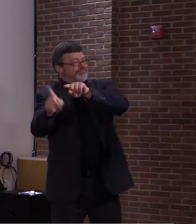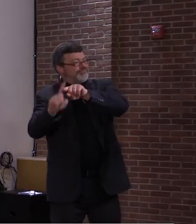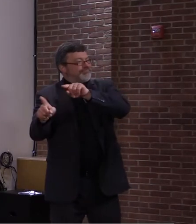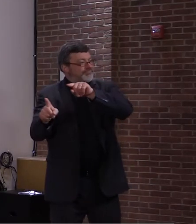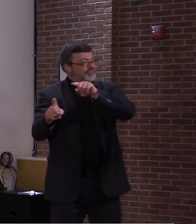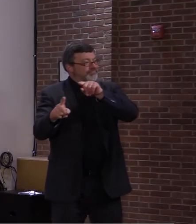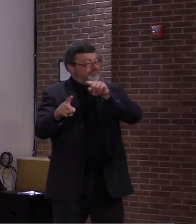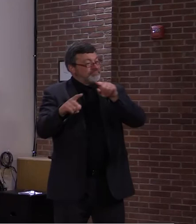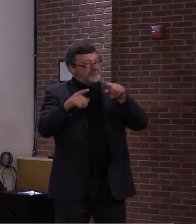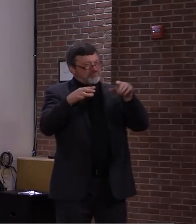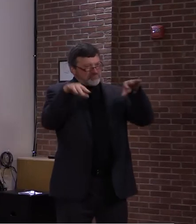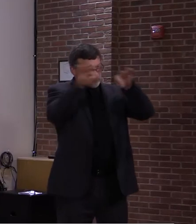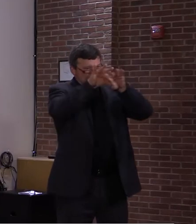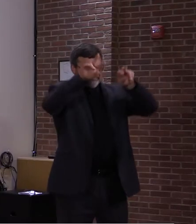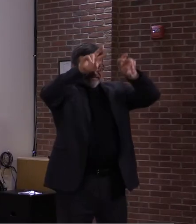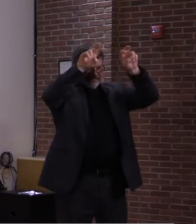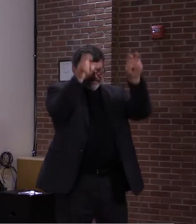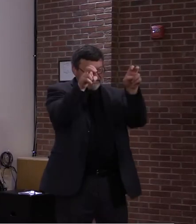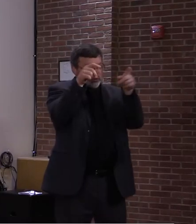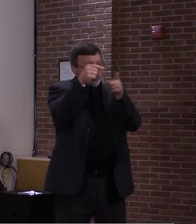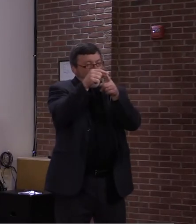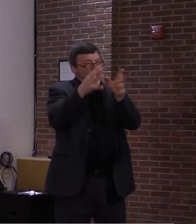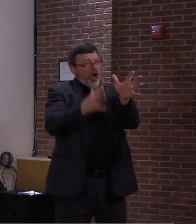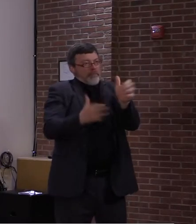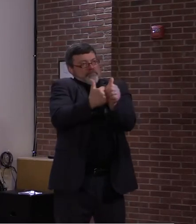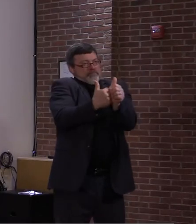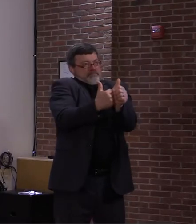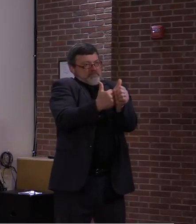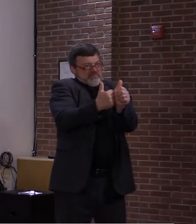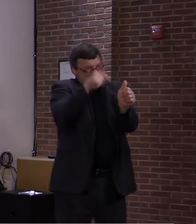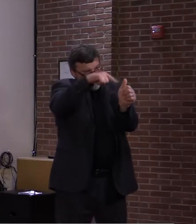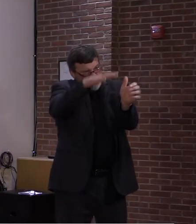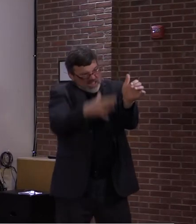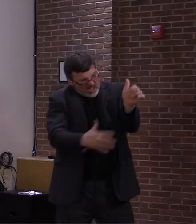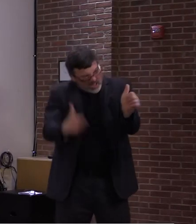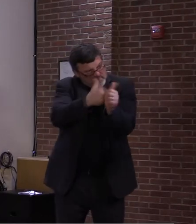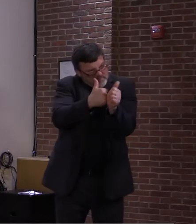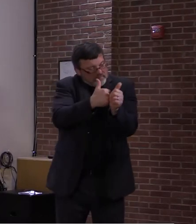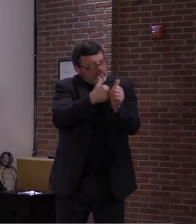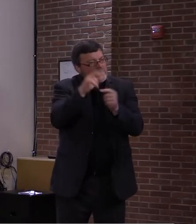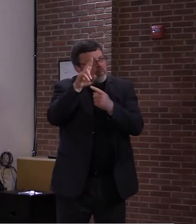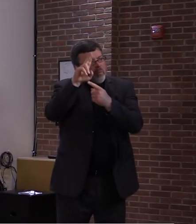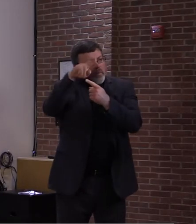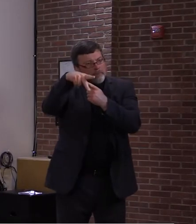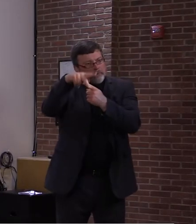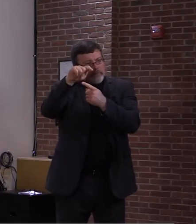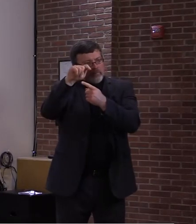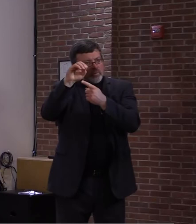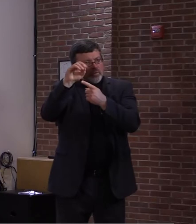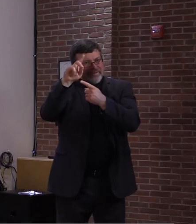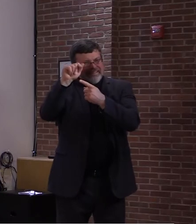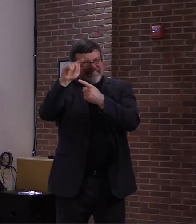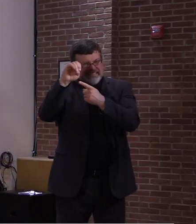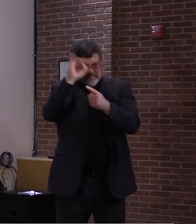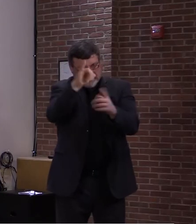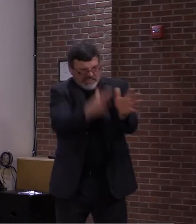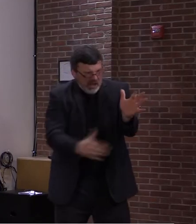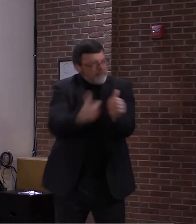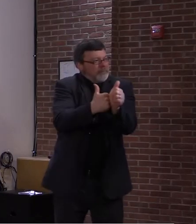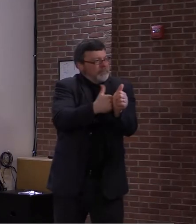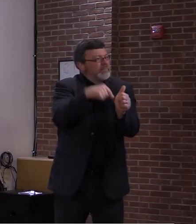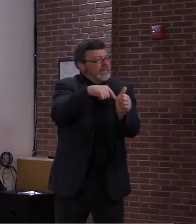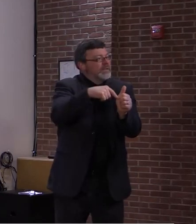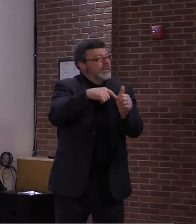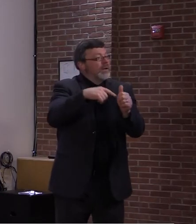you stop there. Up to date means when you were eligible for the first booster, you got the first booster.